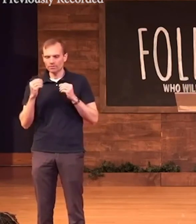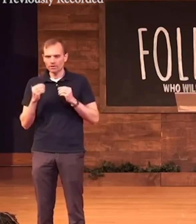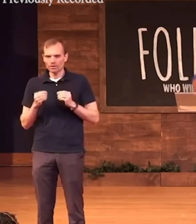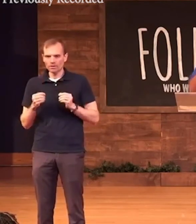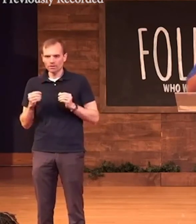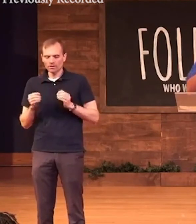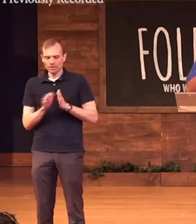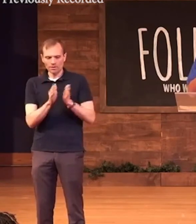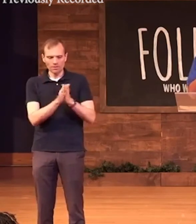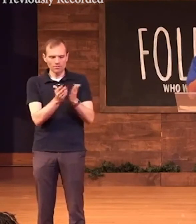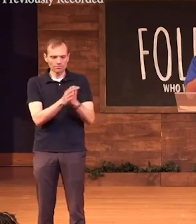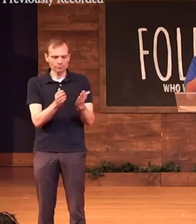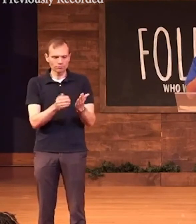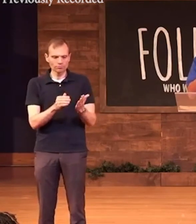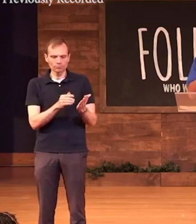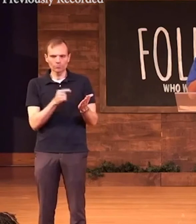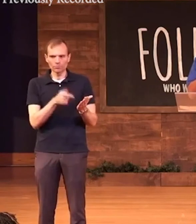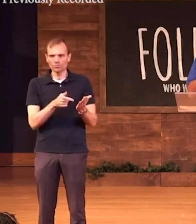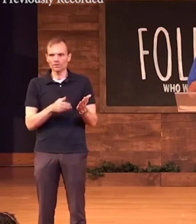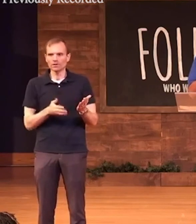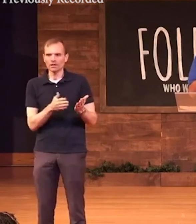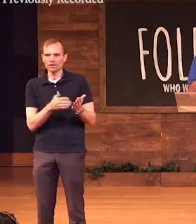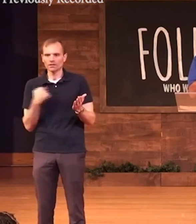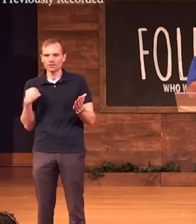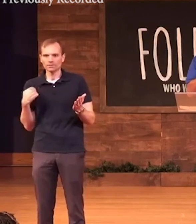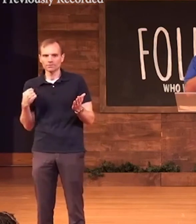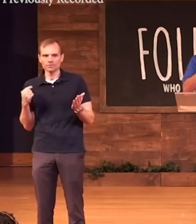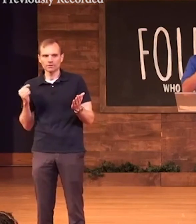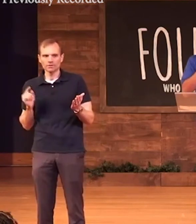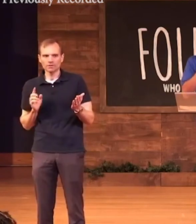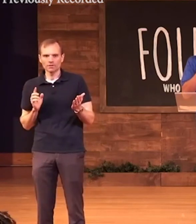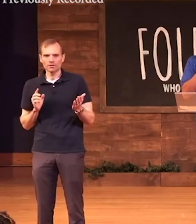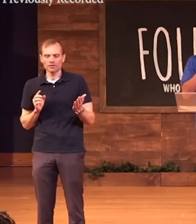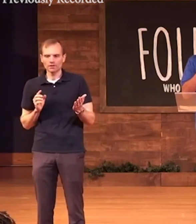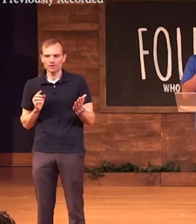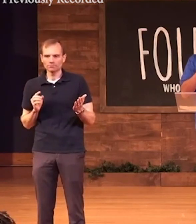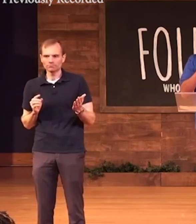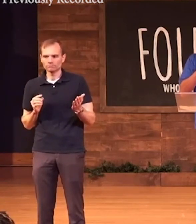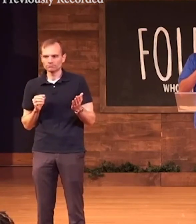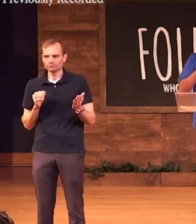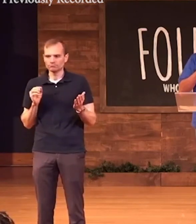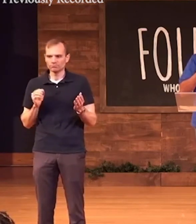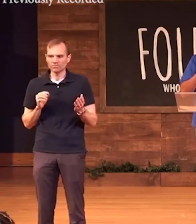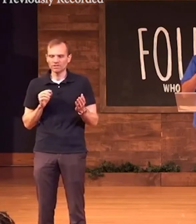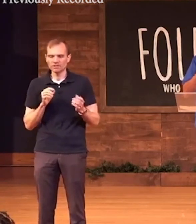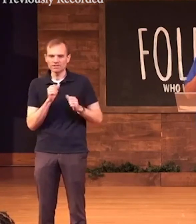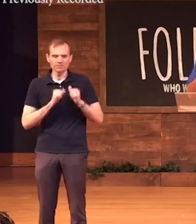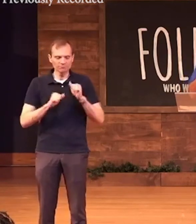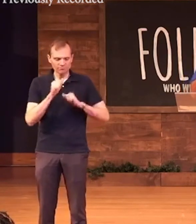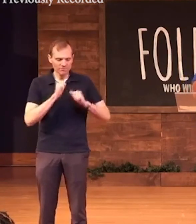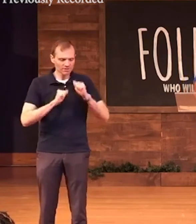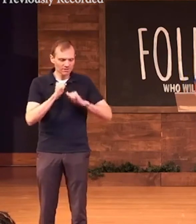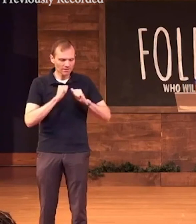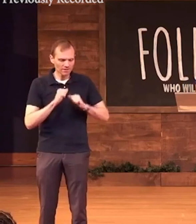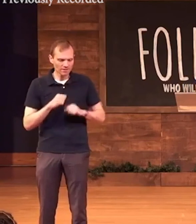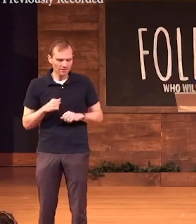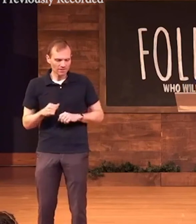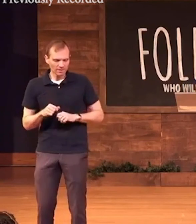from sometimes a scientific perspective, and see what I can learn. And one of those is when studying